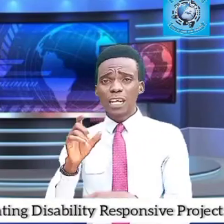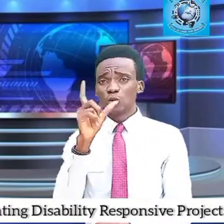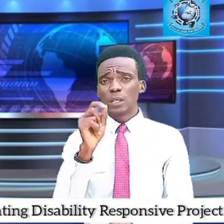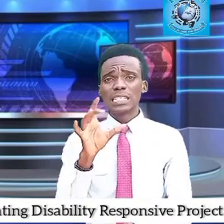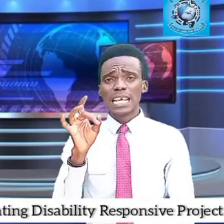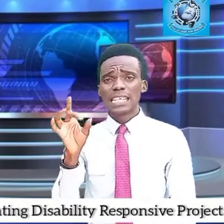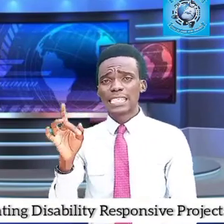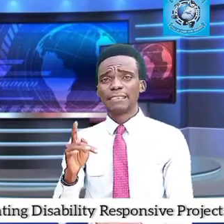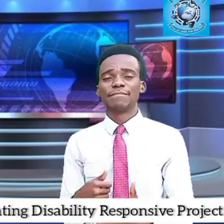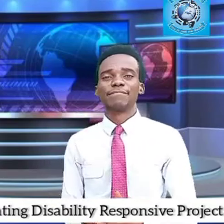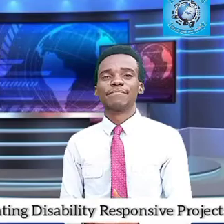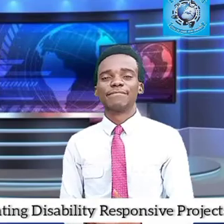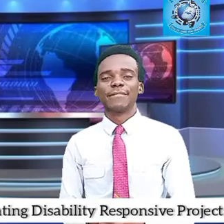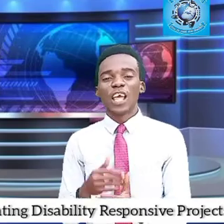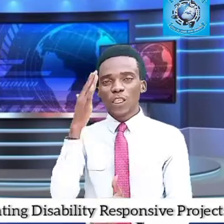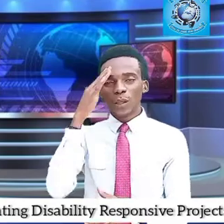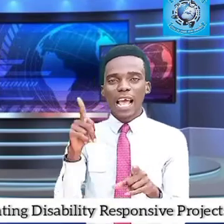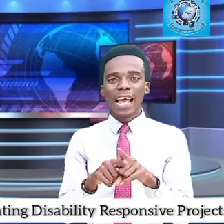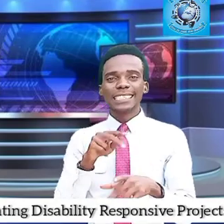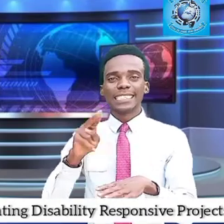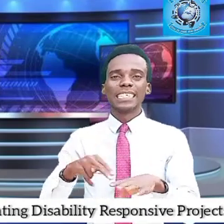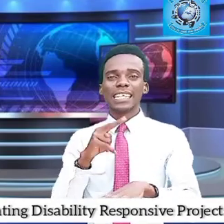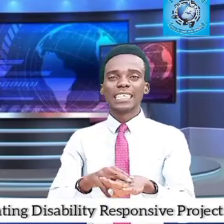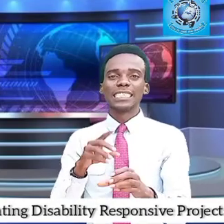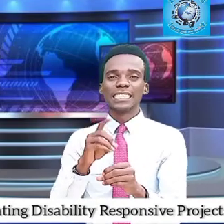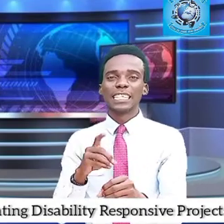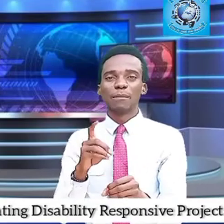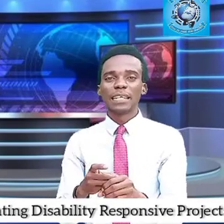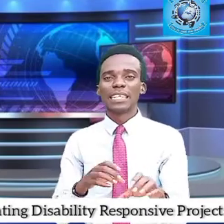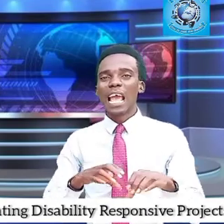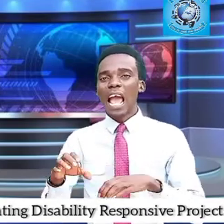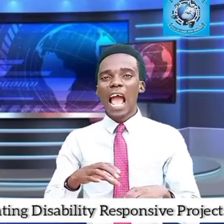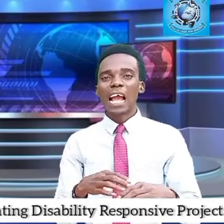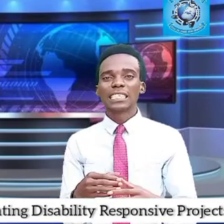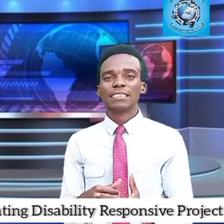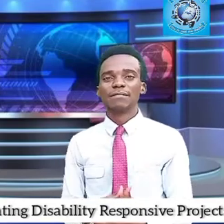2018, known as the National Disability Act.